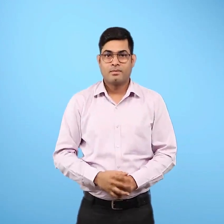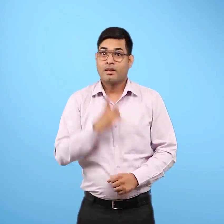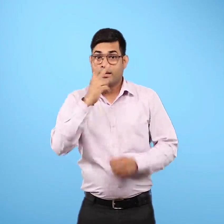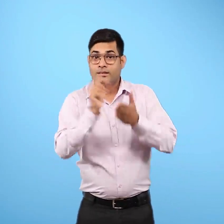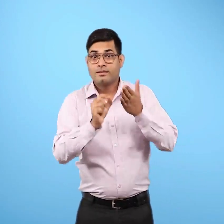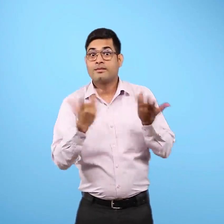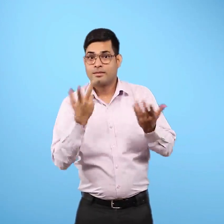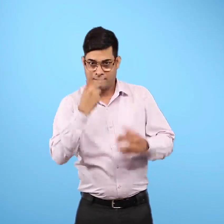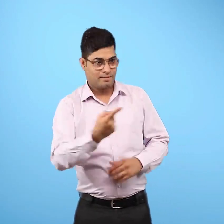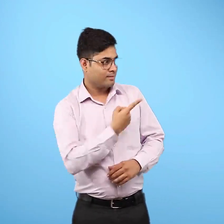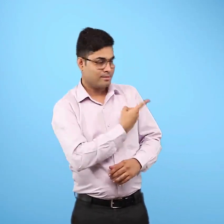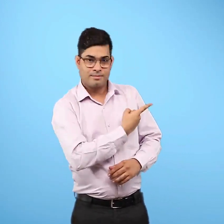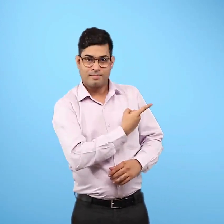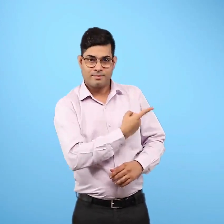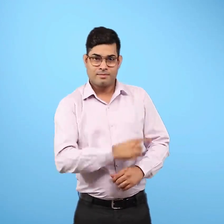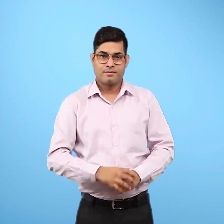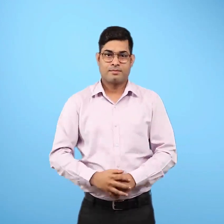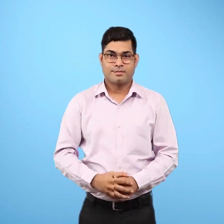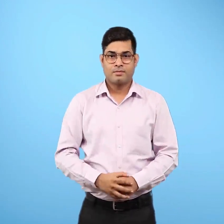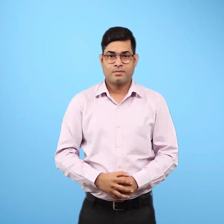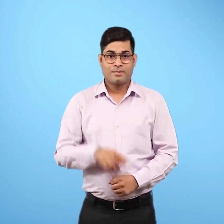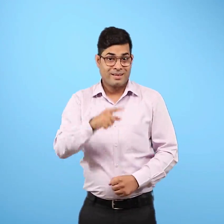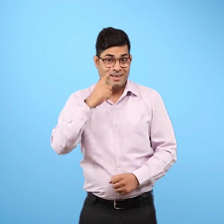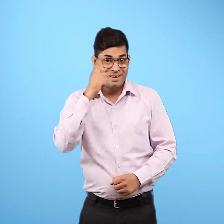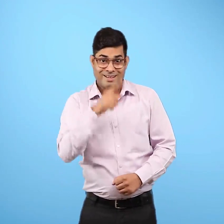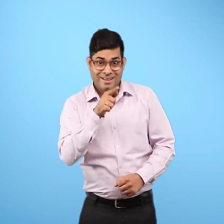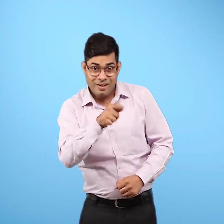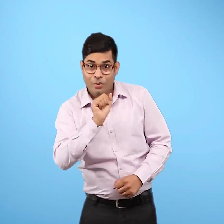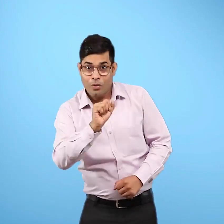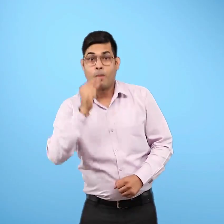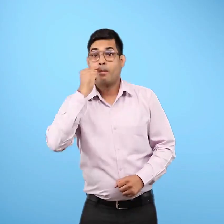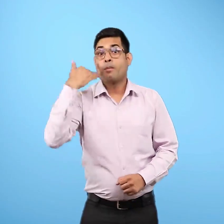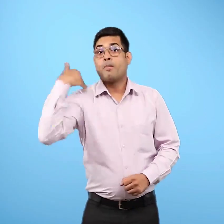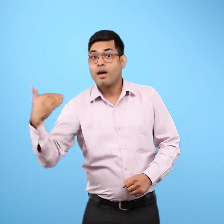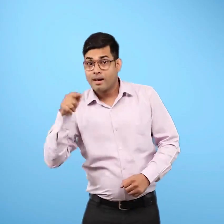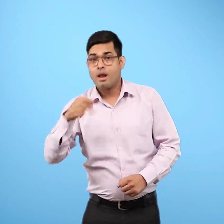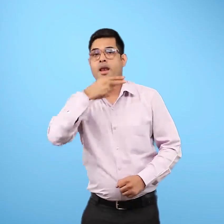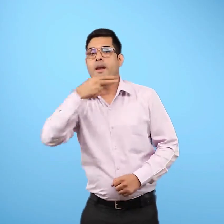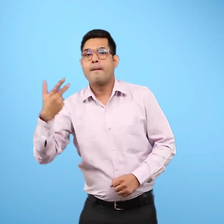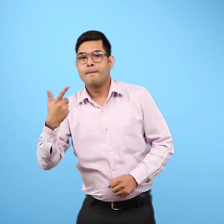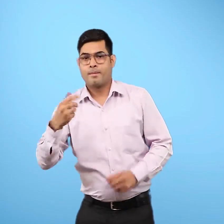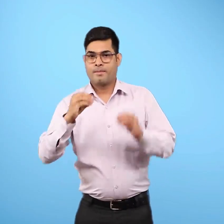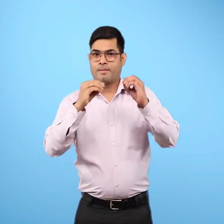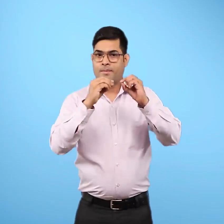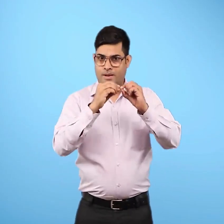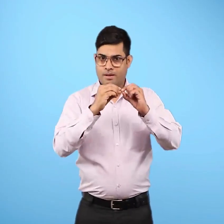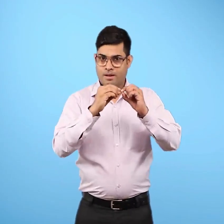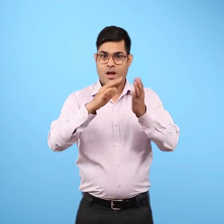She wrote like this and showed it to Bhanu, her brother.